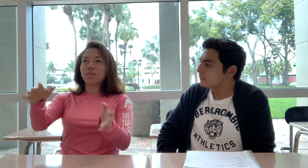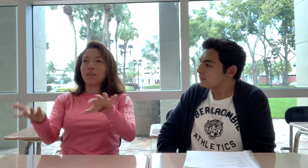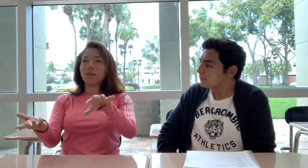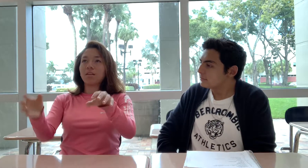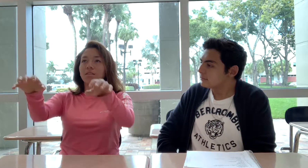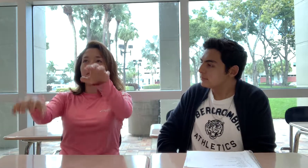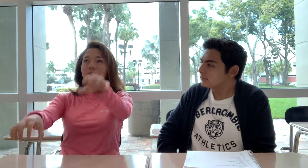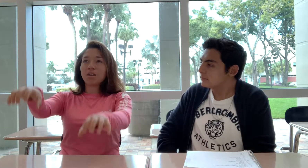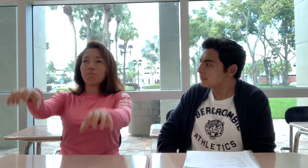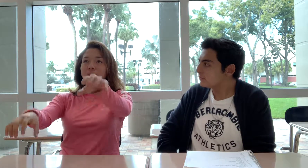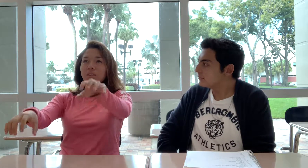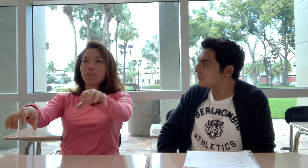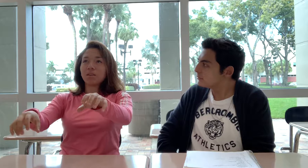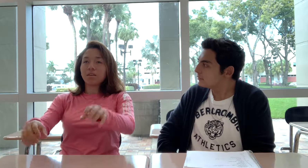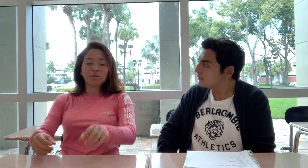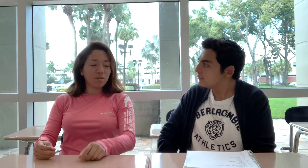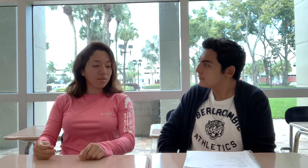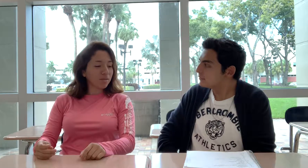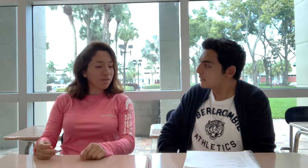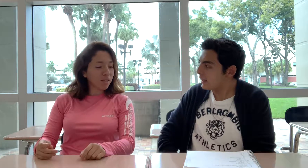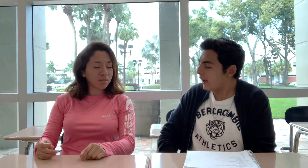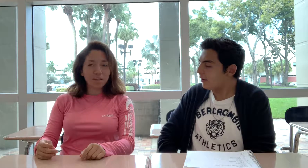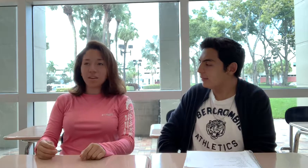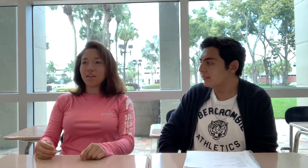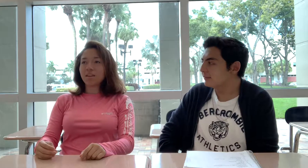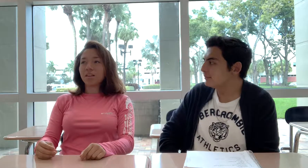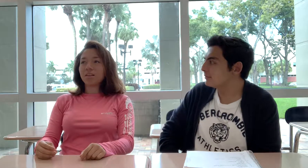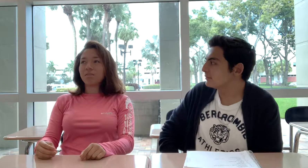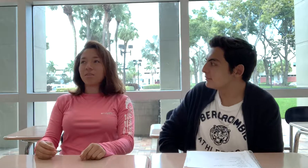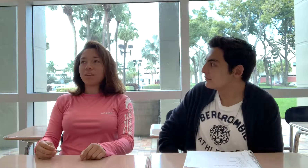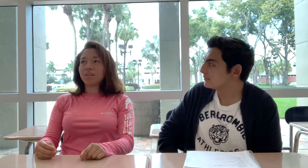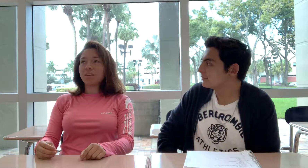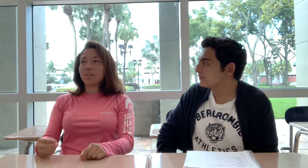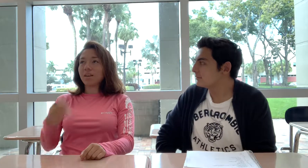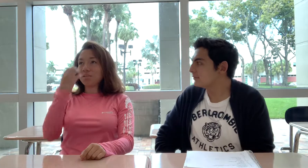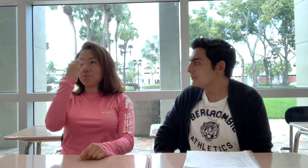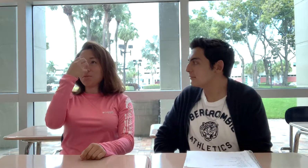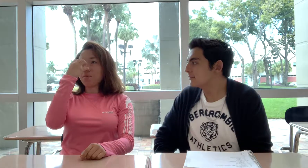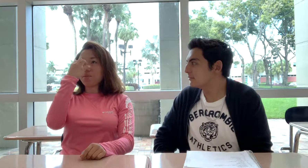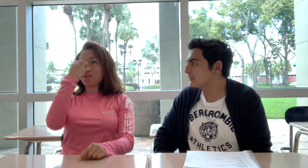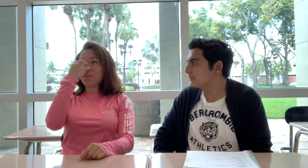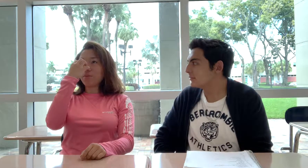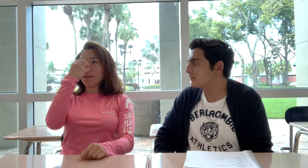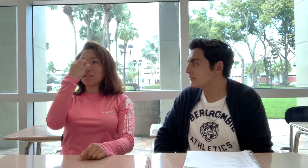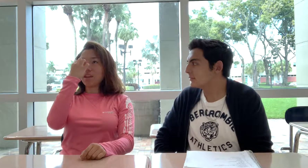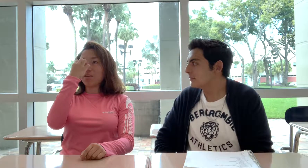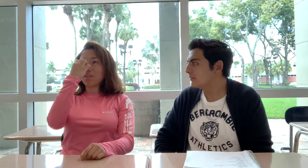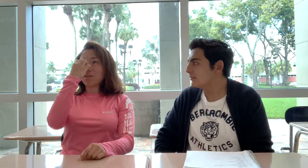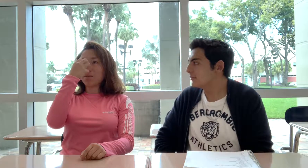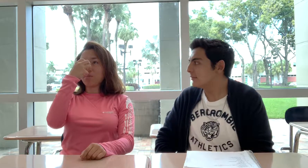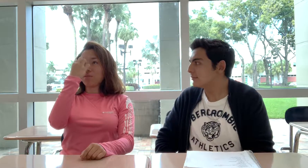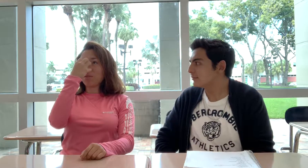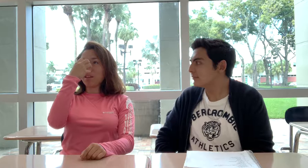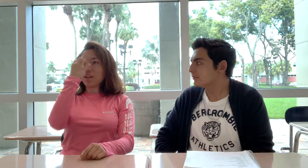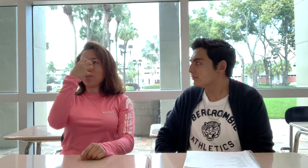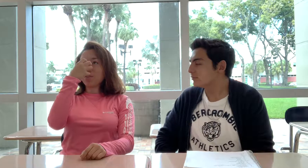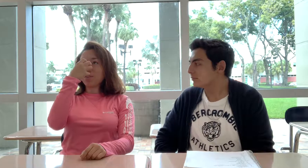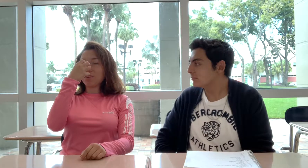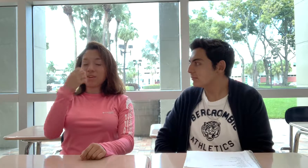Dead. Zombie. What else is this? Clown. Clown. I just remember. I forgot scary clown, but I don't know. Clown. I